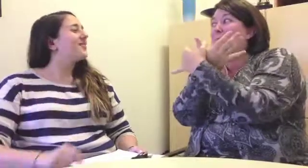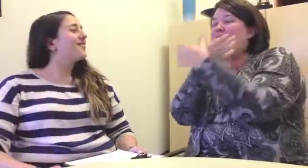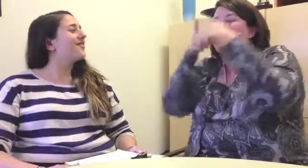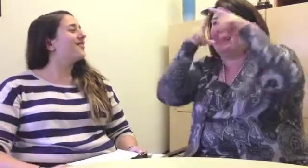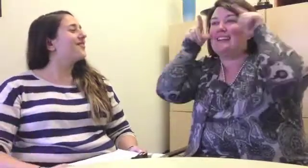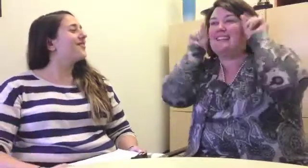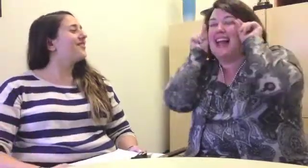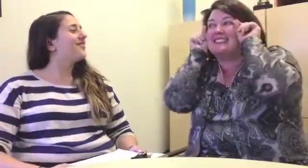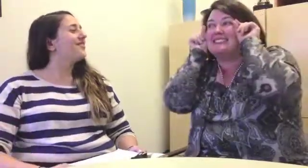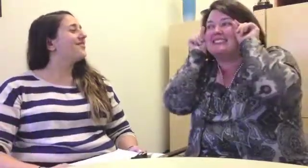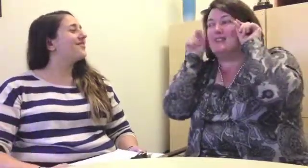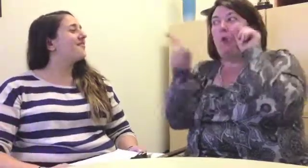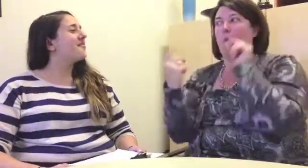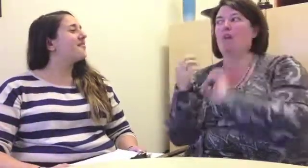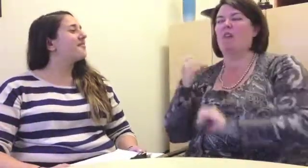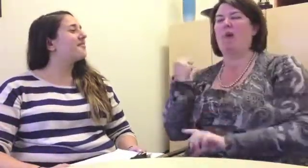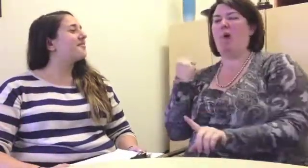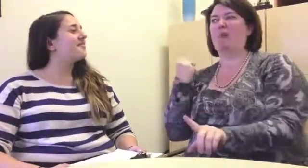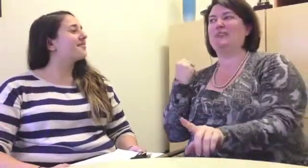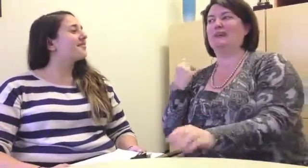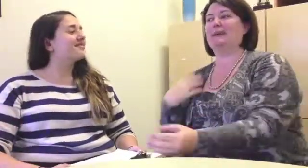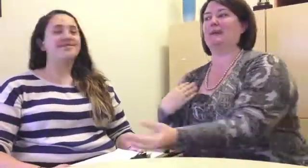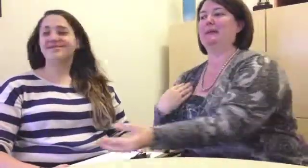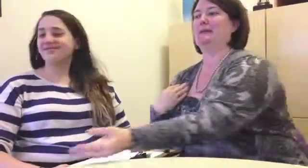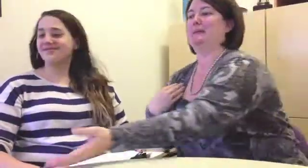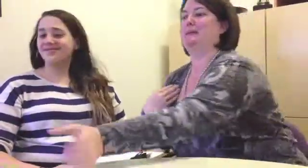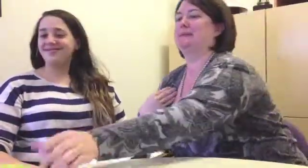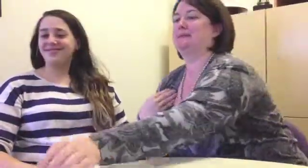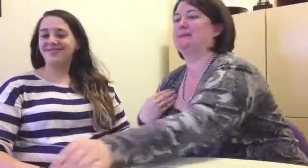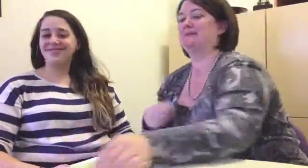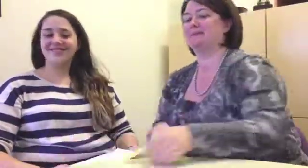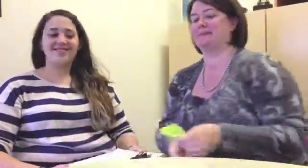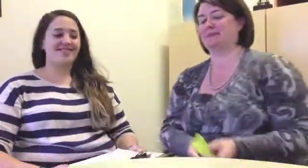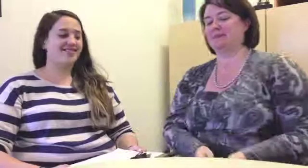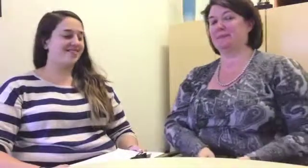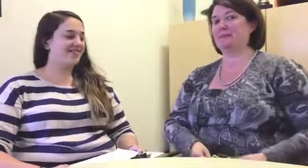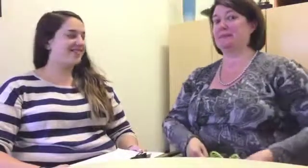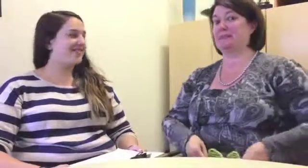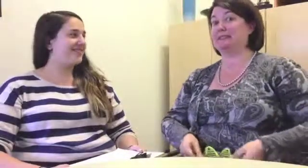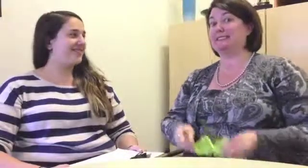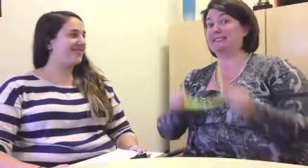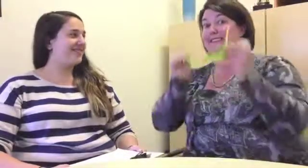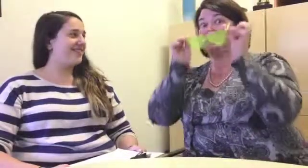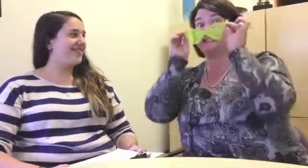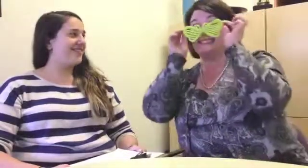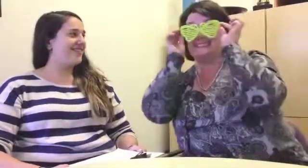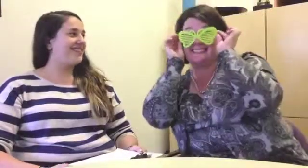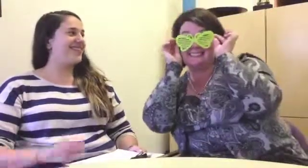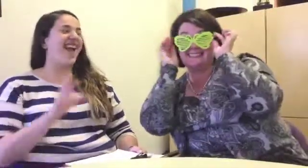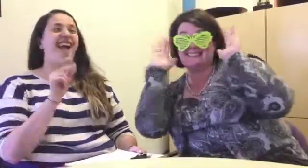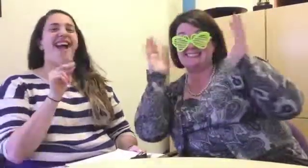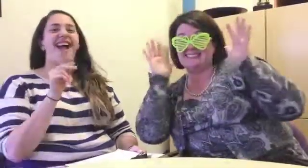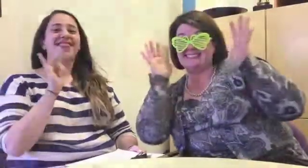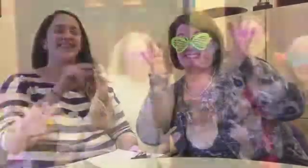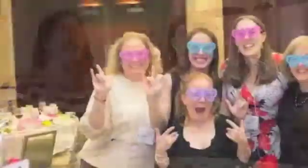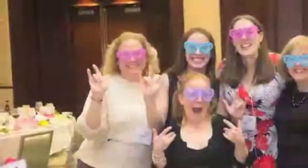these special glasses, these butterfly glasses, and everyone had to hold on to them. Let me show you. This is what they look like.